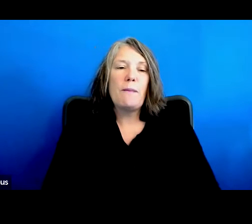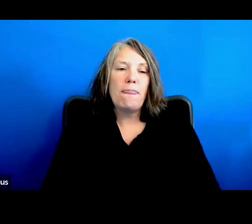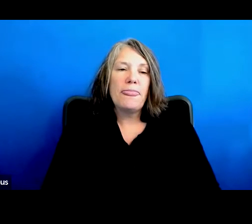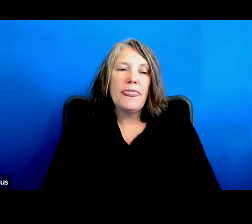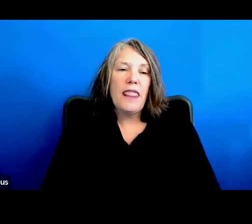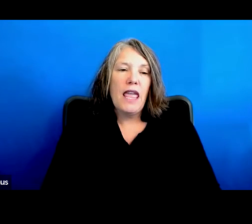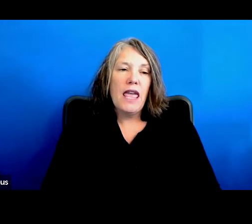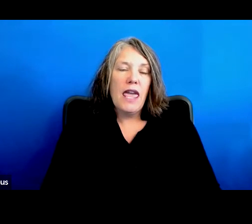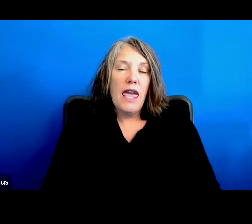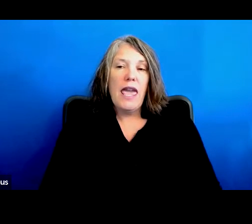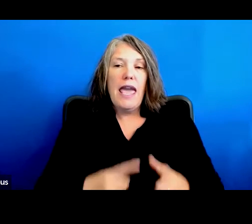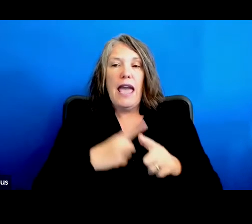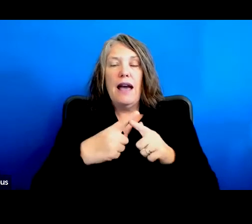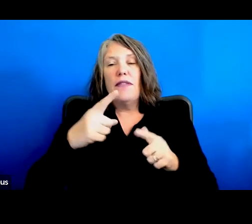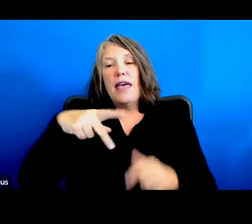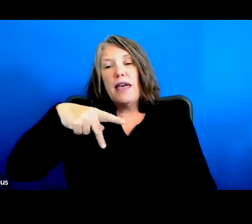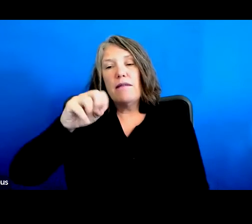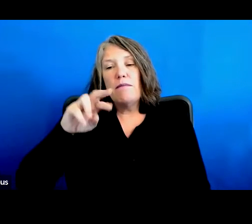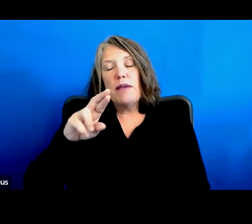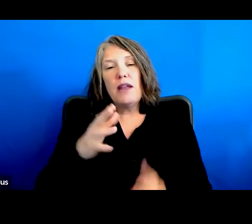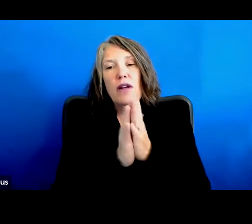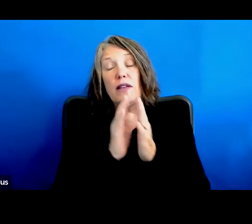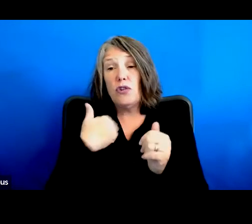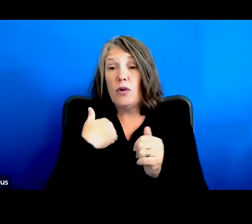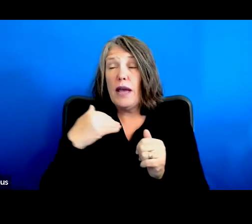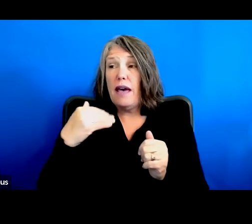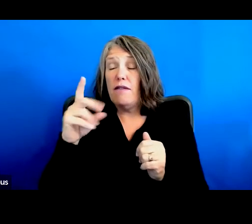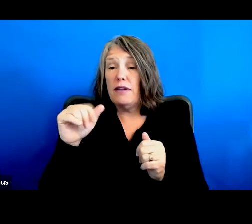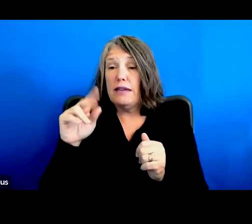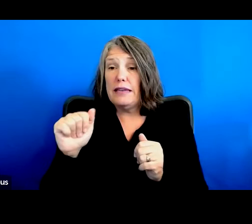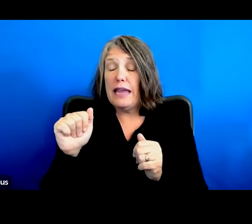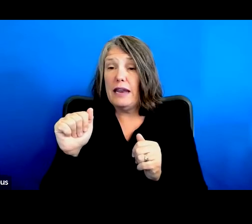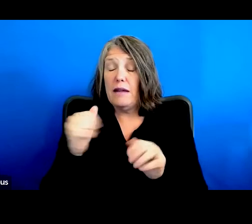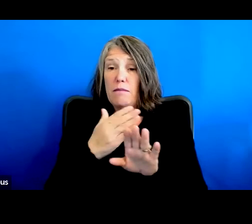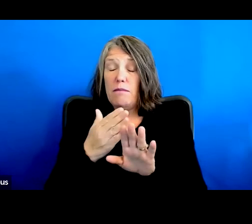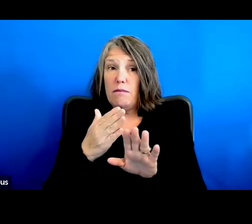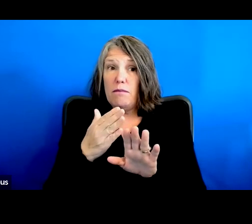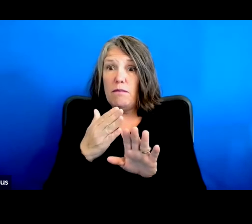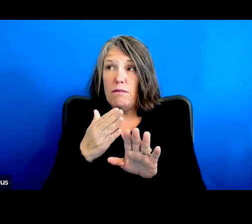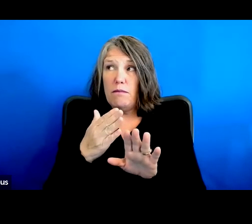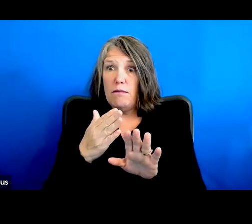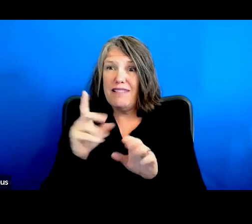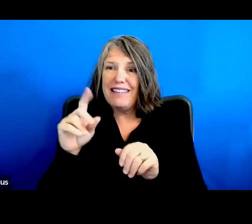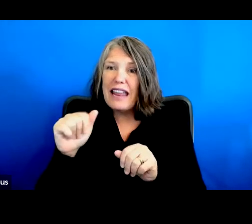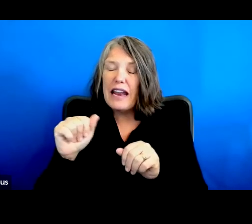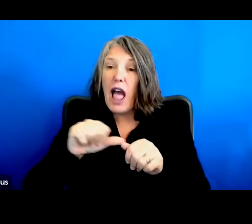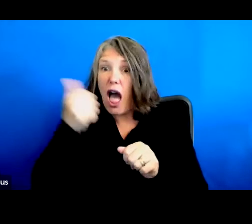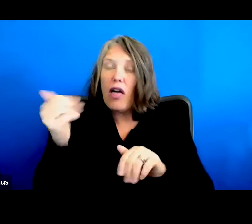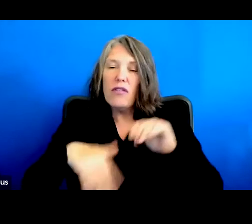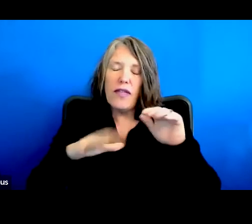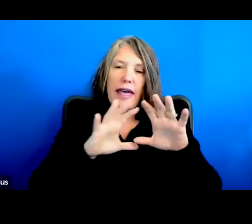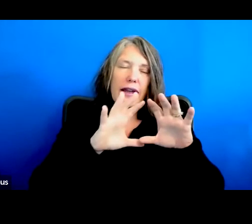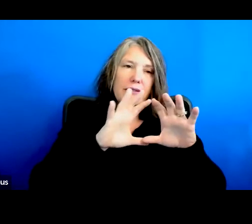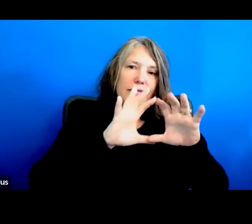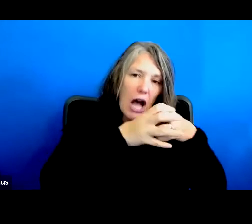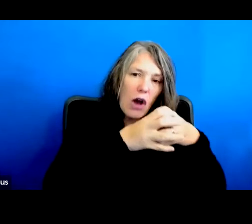And then another question from Peter, do you have data beyond congregate settings, and is it specifically focused on COVID? So this is actually great. I